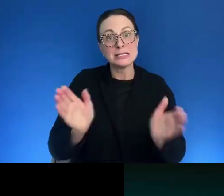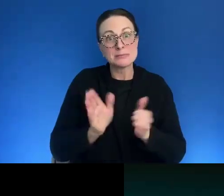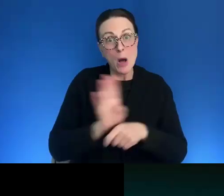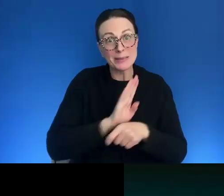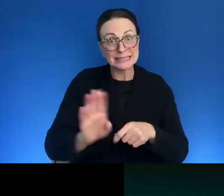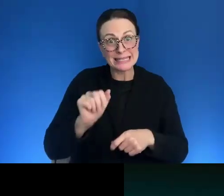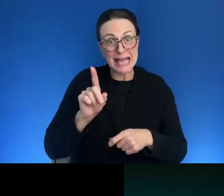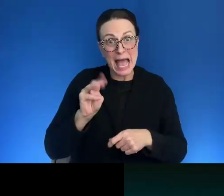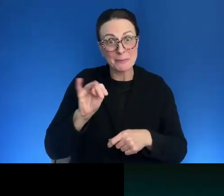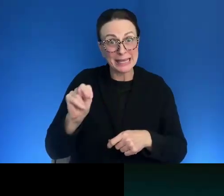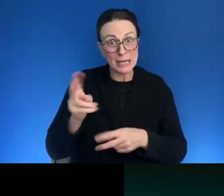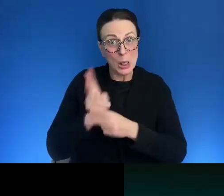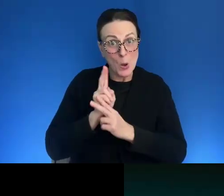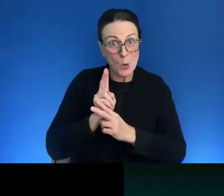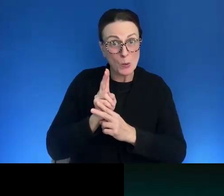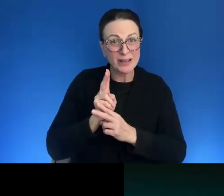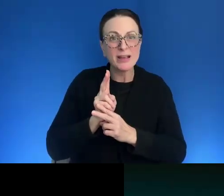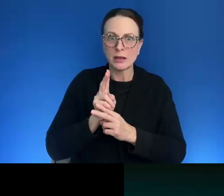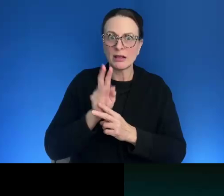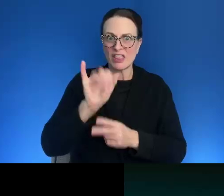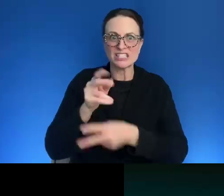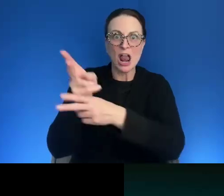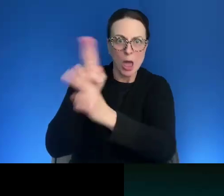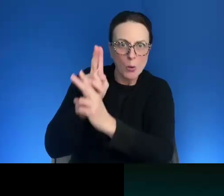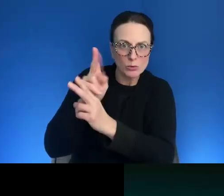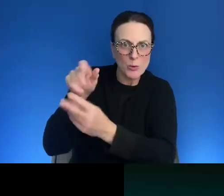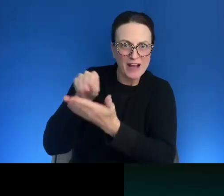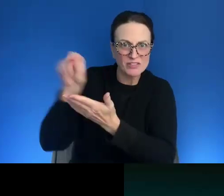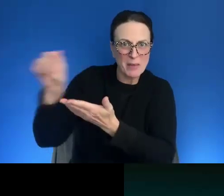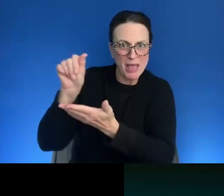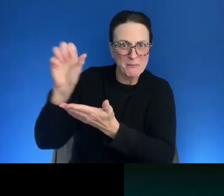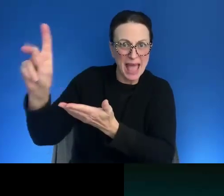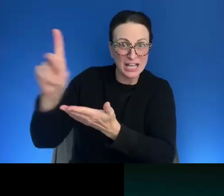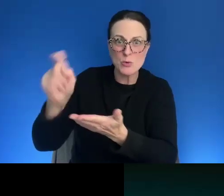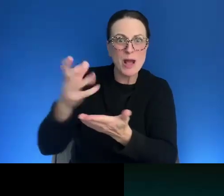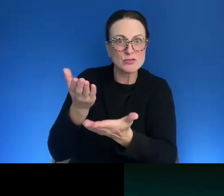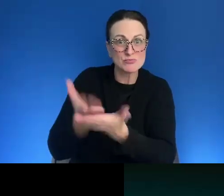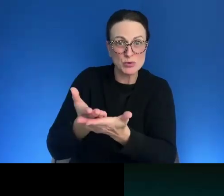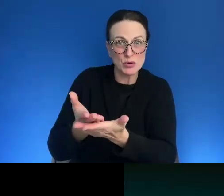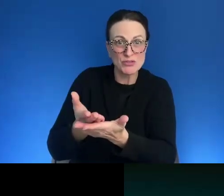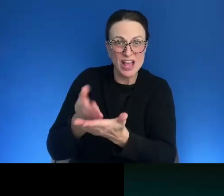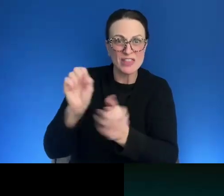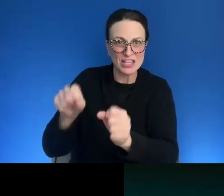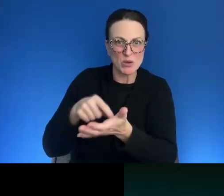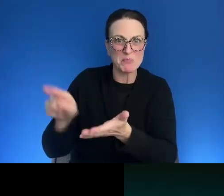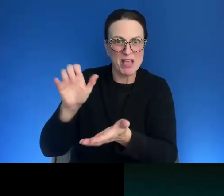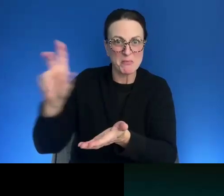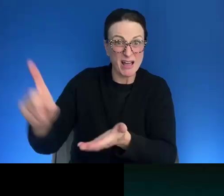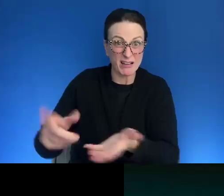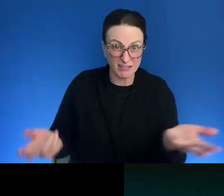loan is it's a loan. Like you have to prove with the profit that you're making that you can actually pay them